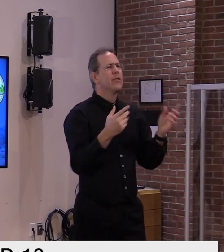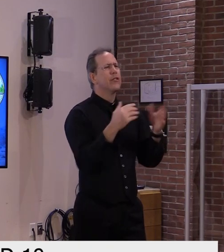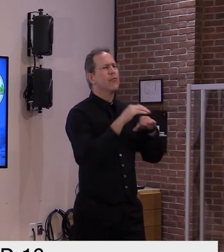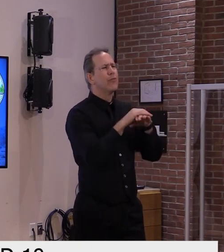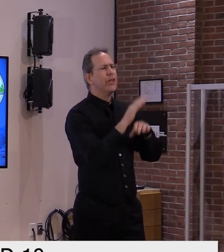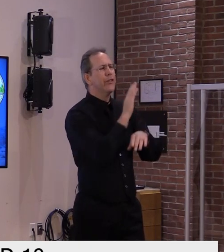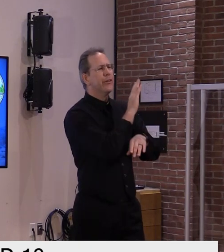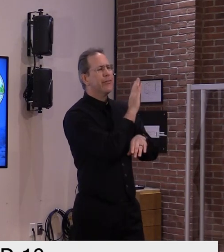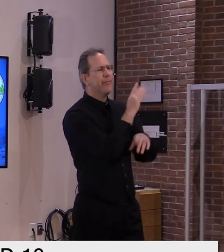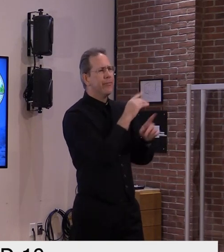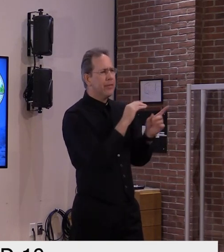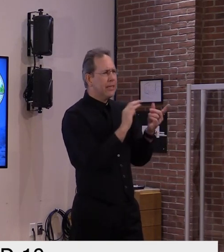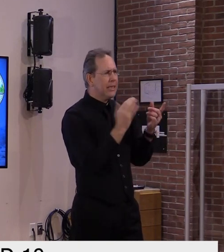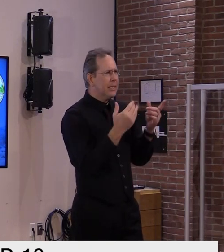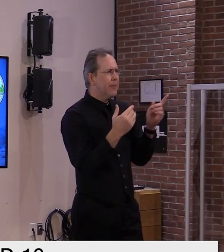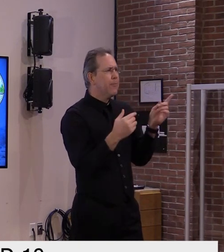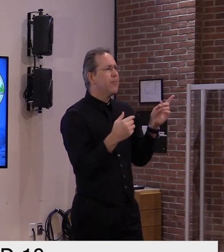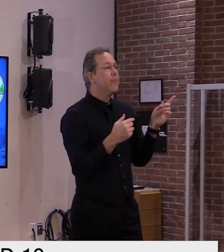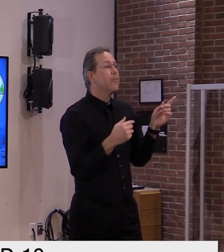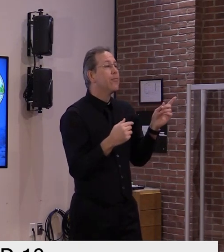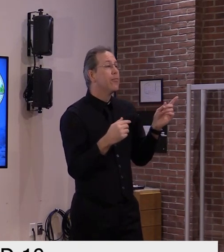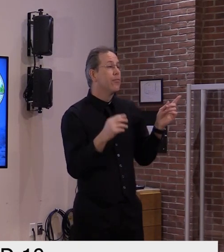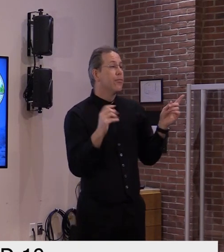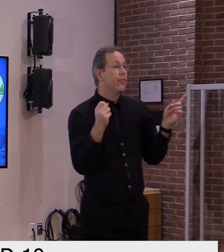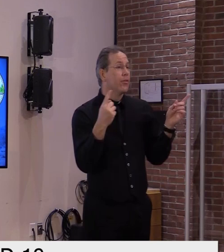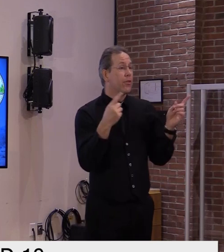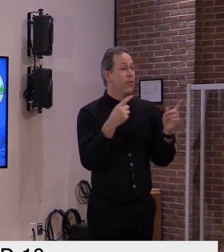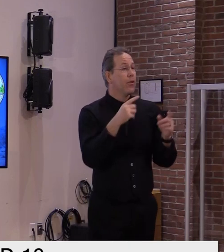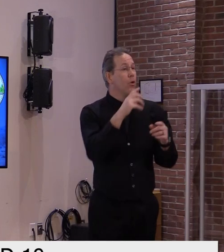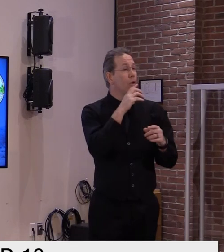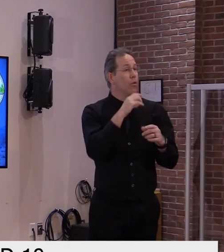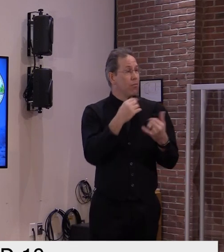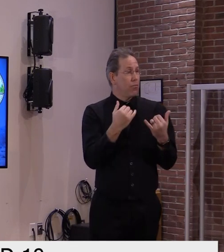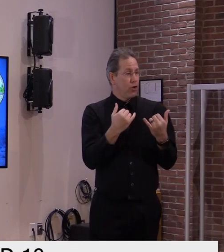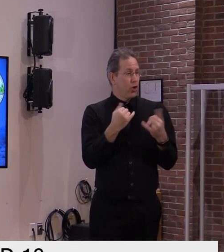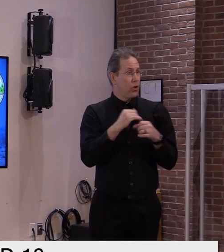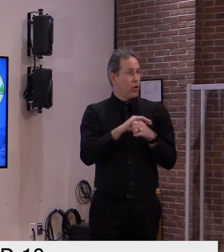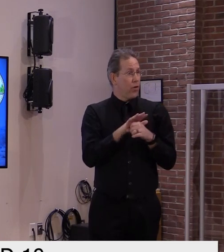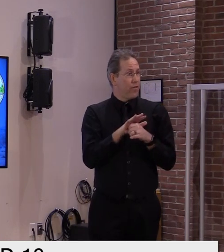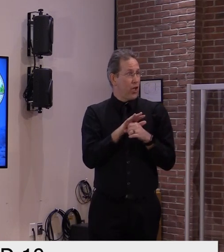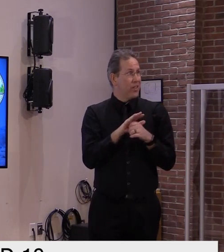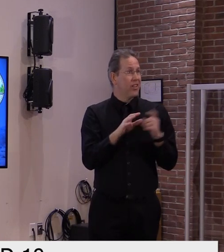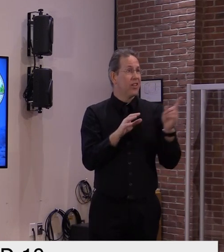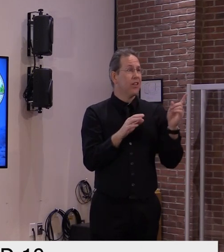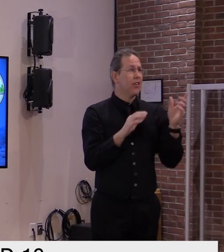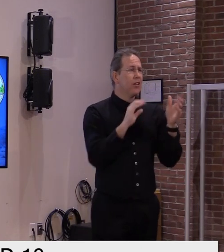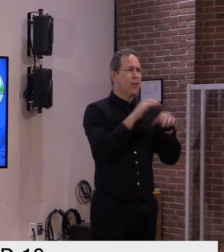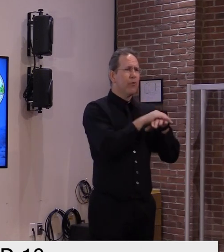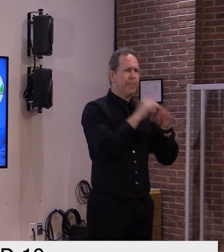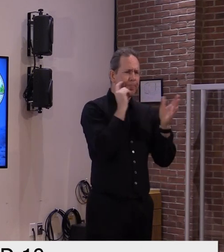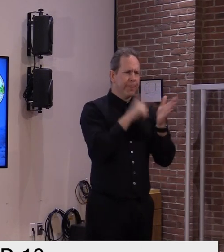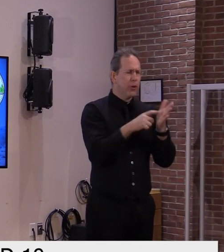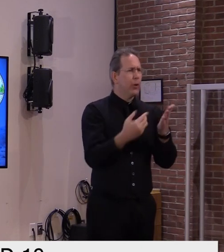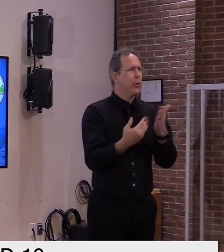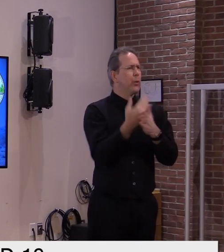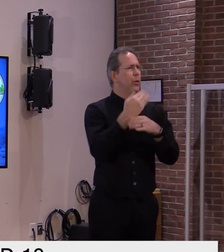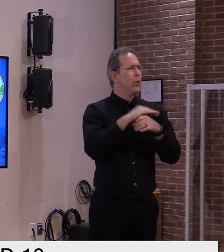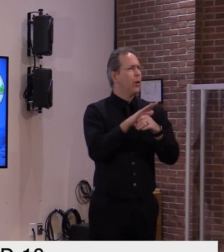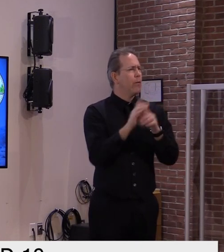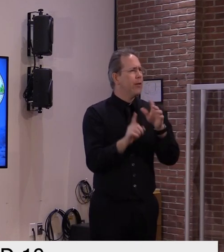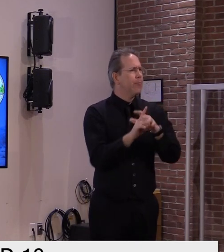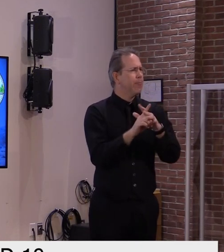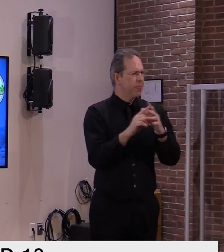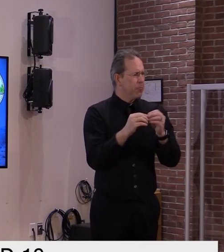current virus. It won't make you necessarily more sick, but it may mean more people will